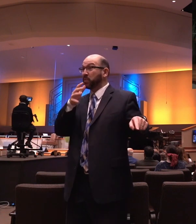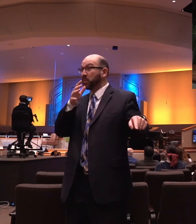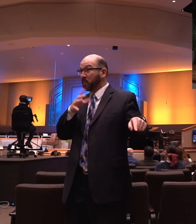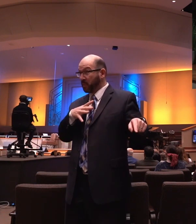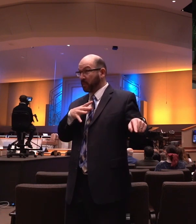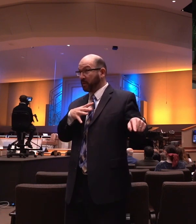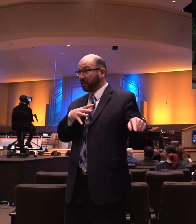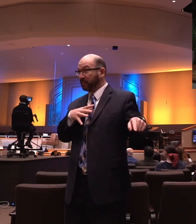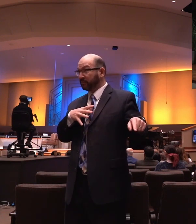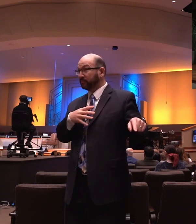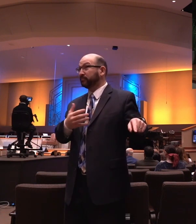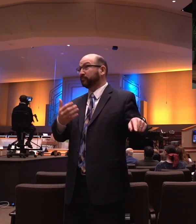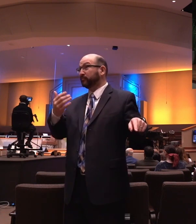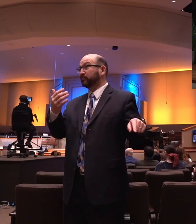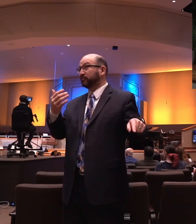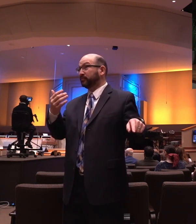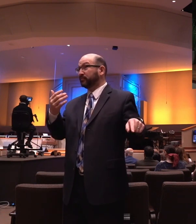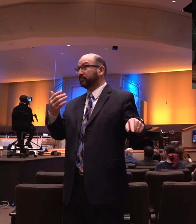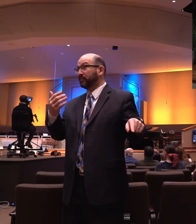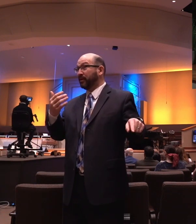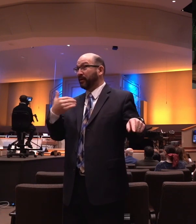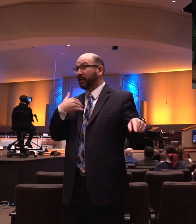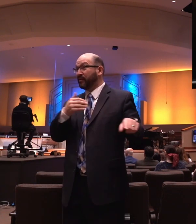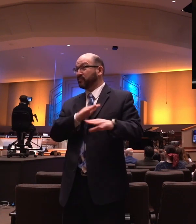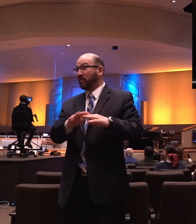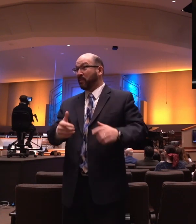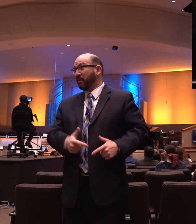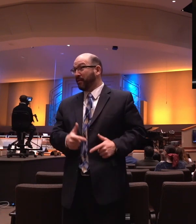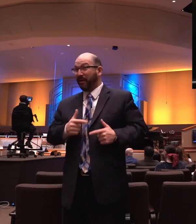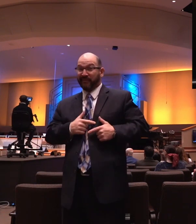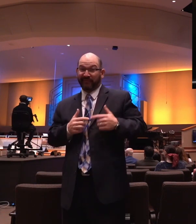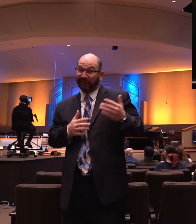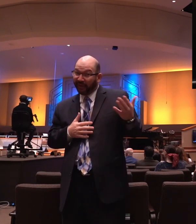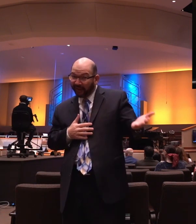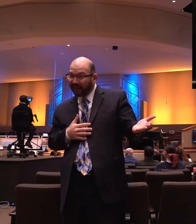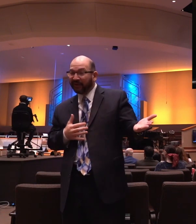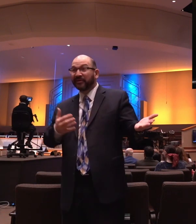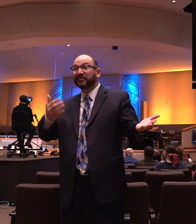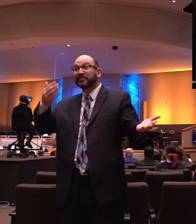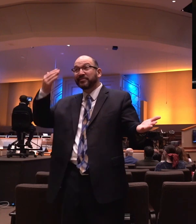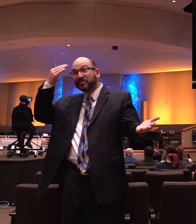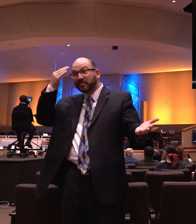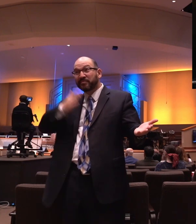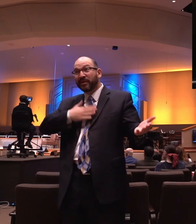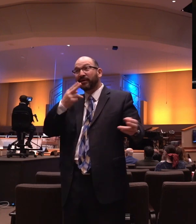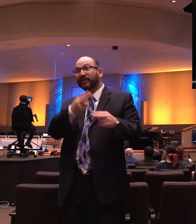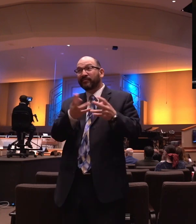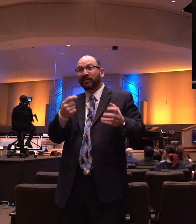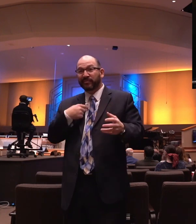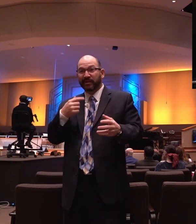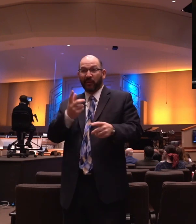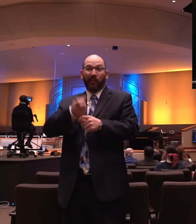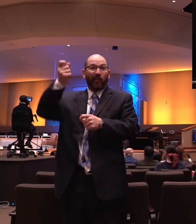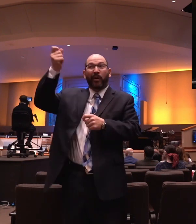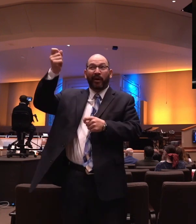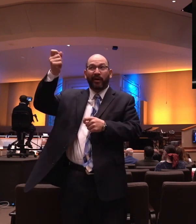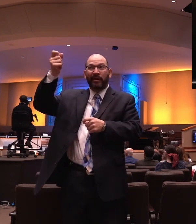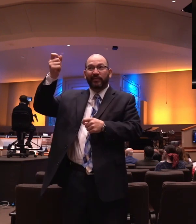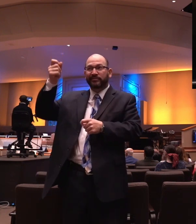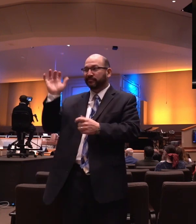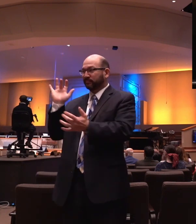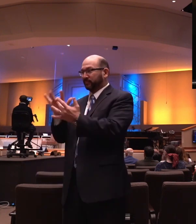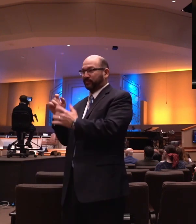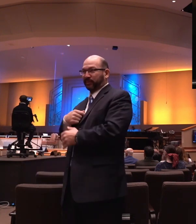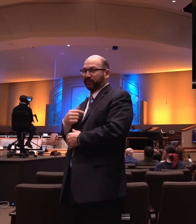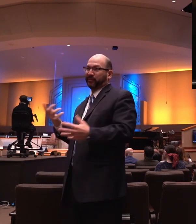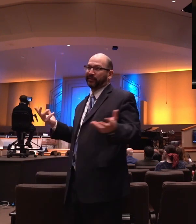who evidently has no life at all recognized my name and wanted me to get the prize, so she called me.